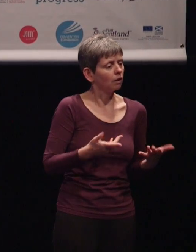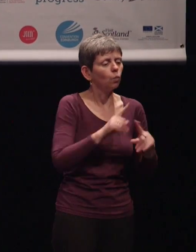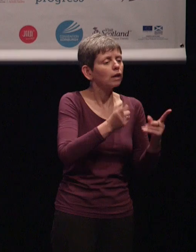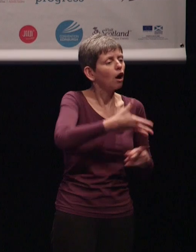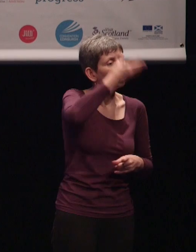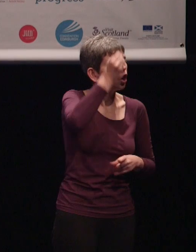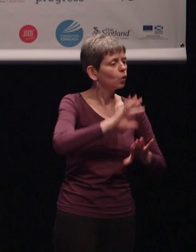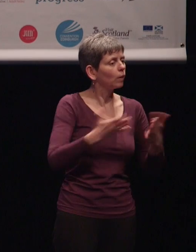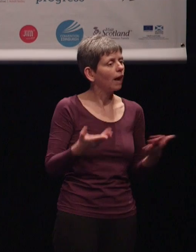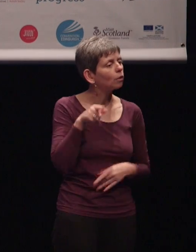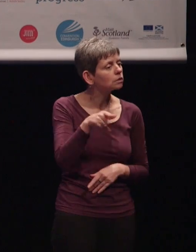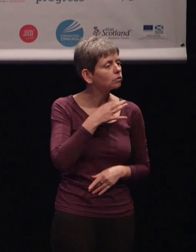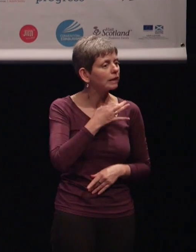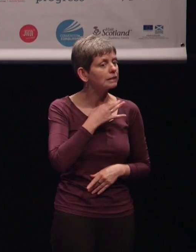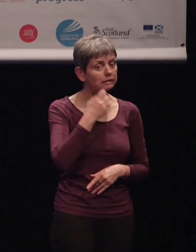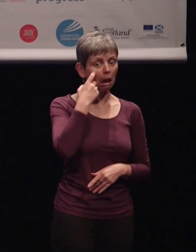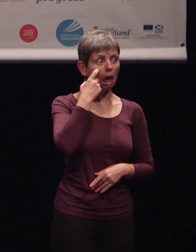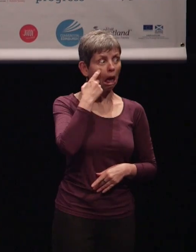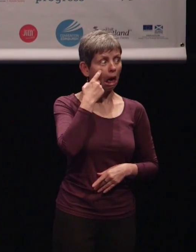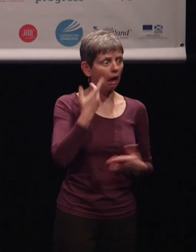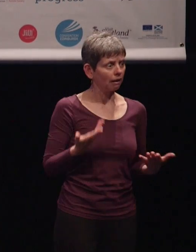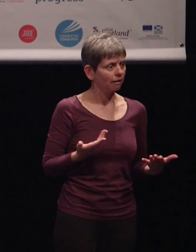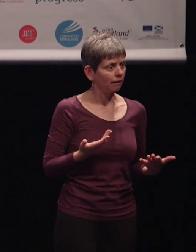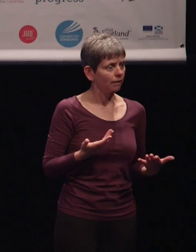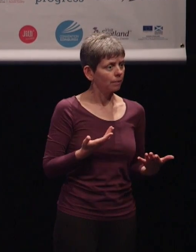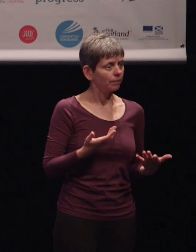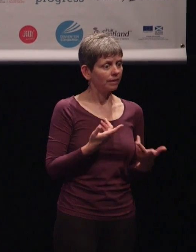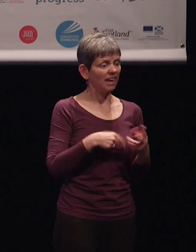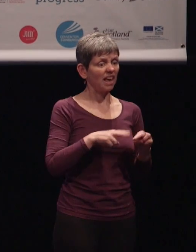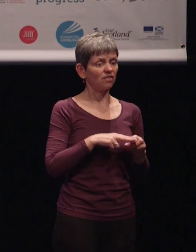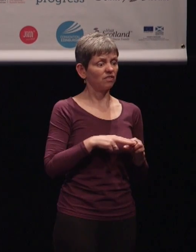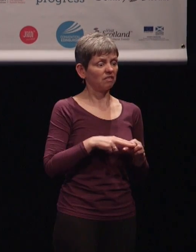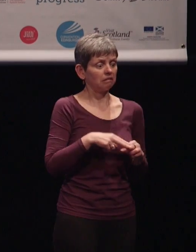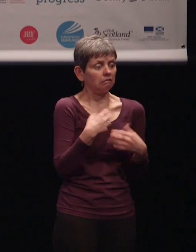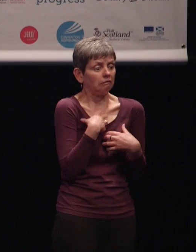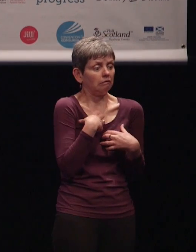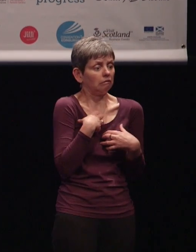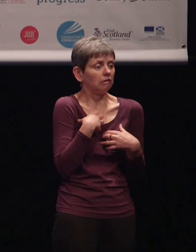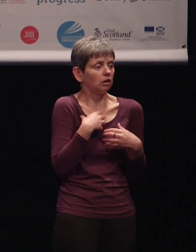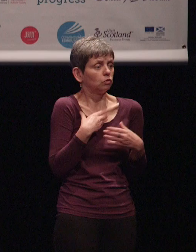grow from failure if we don't take any risks at all.